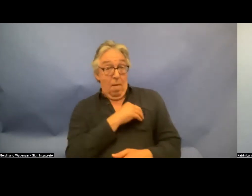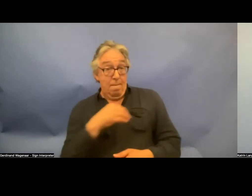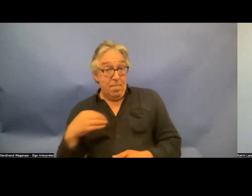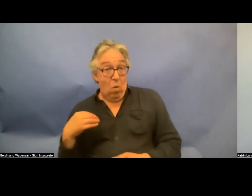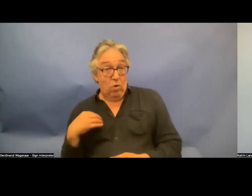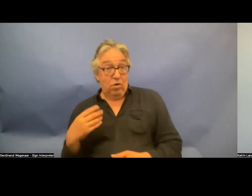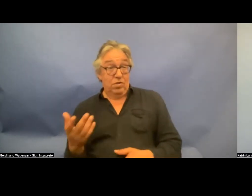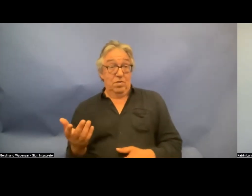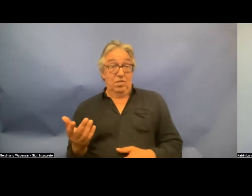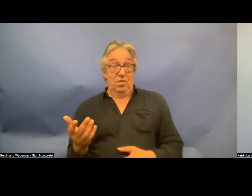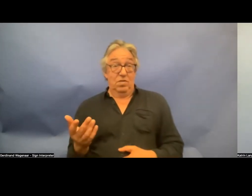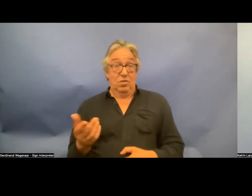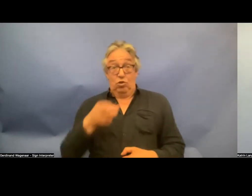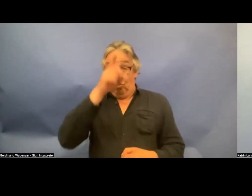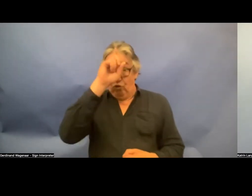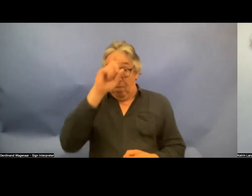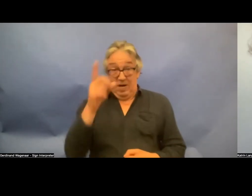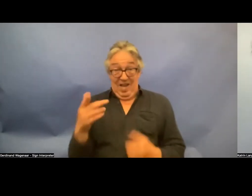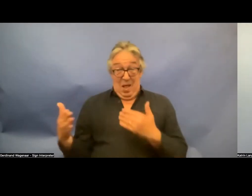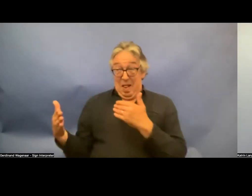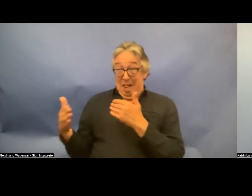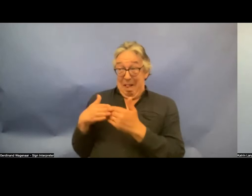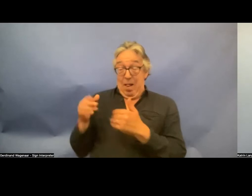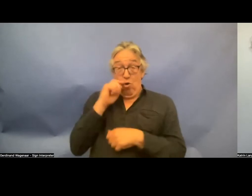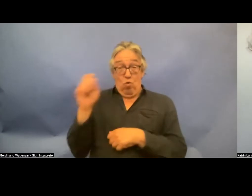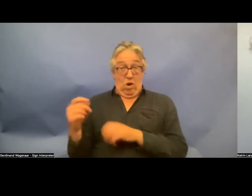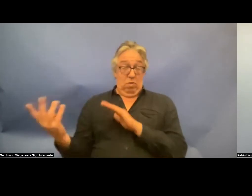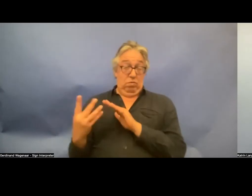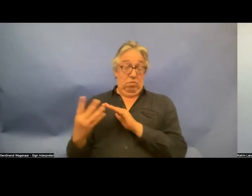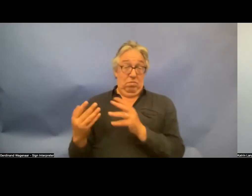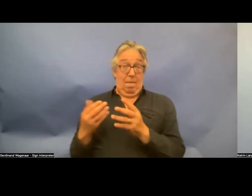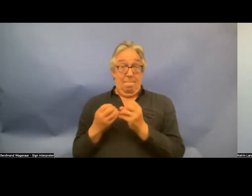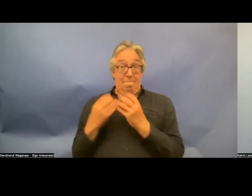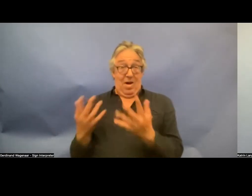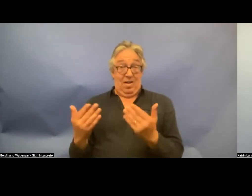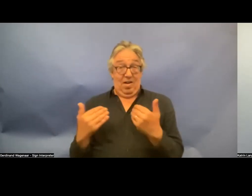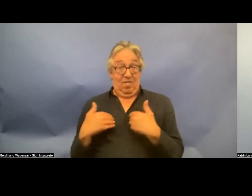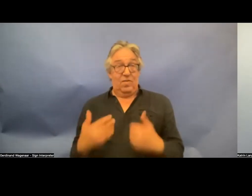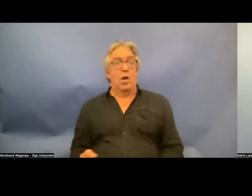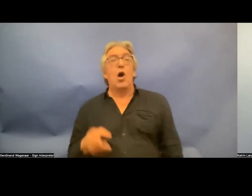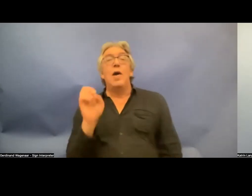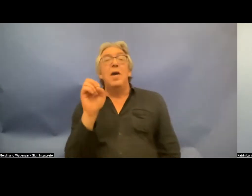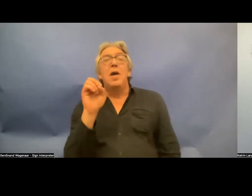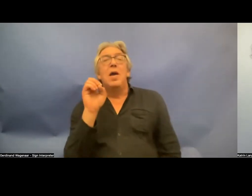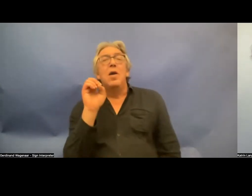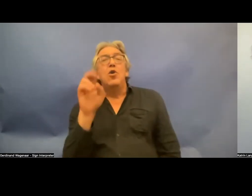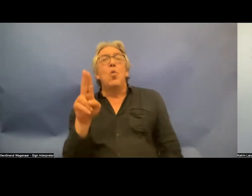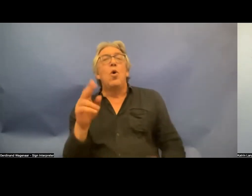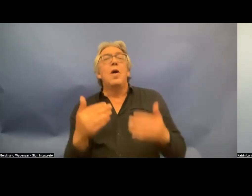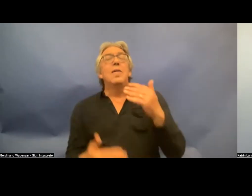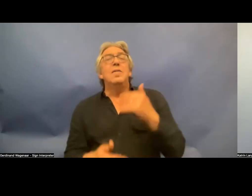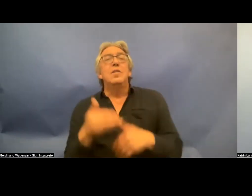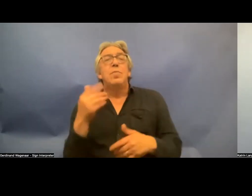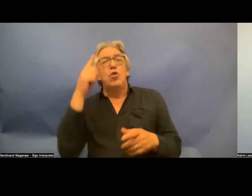strategy, and it is flagging and saying it loud in public to be aware of or have persons